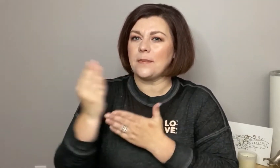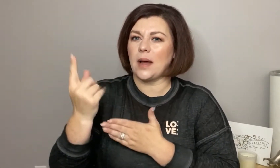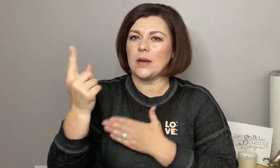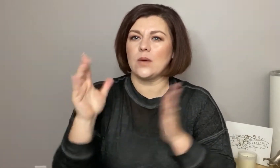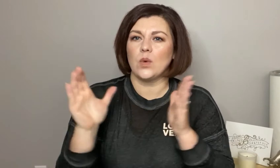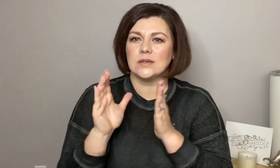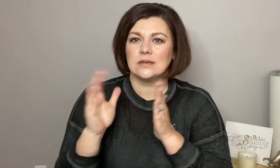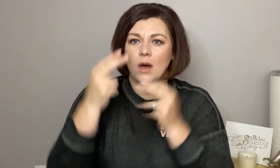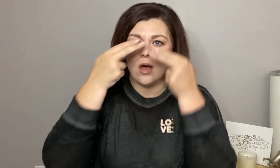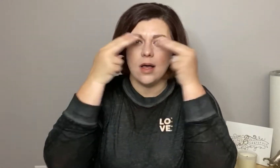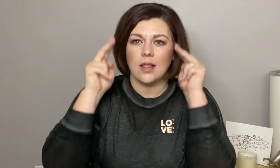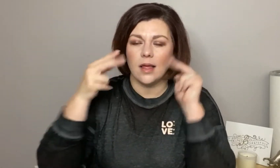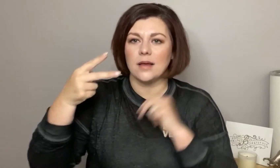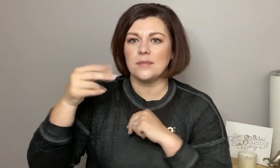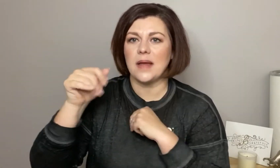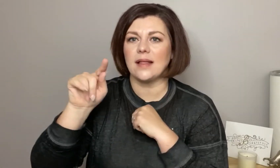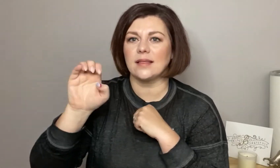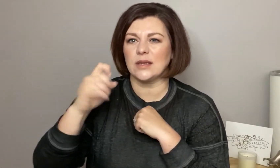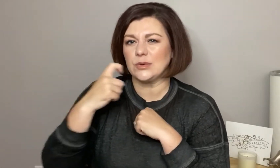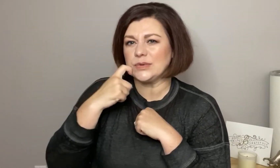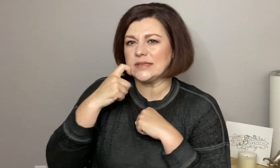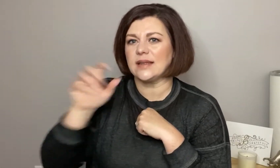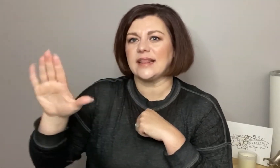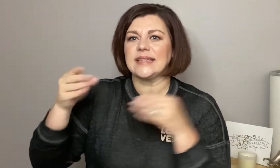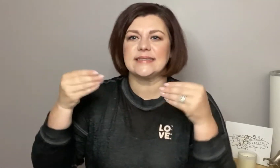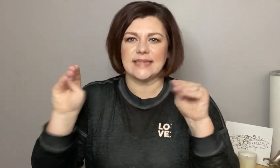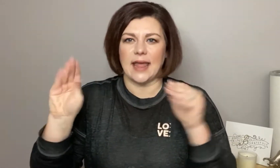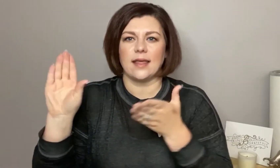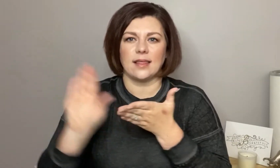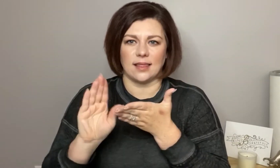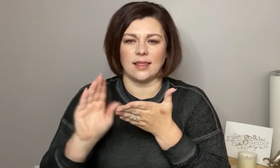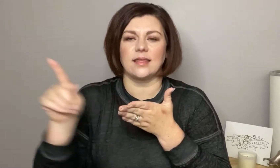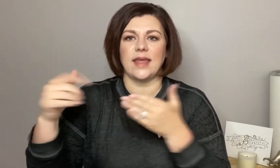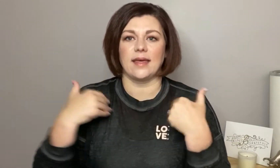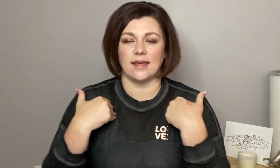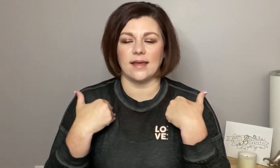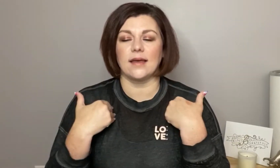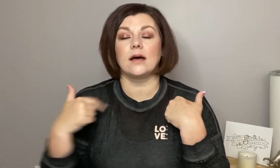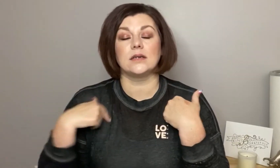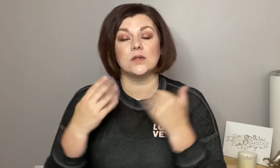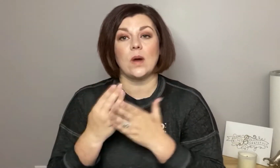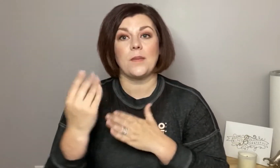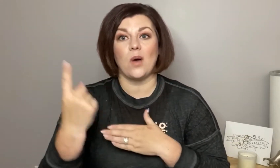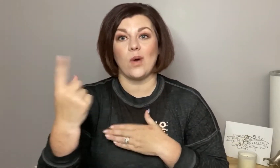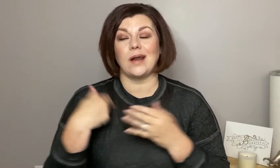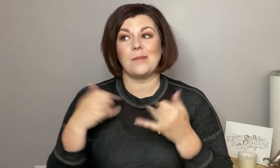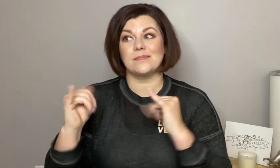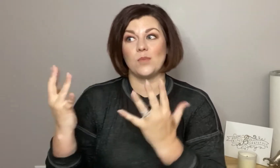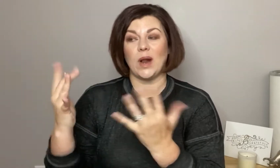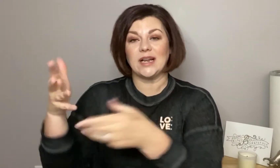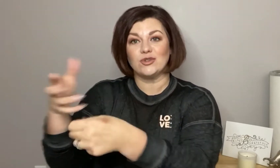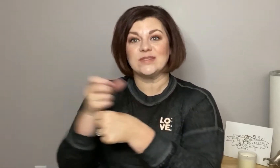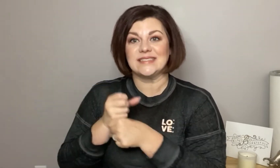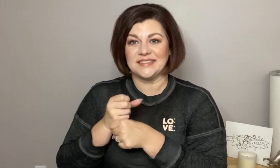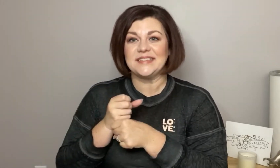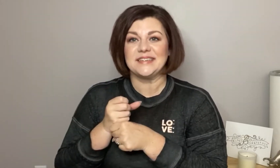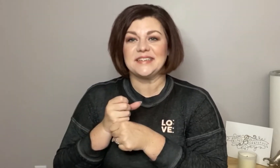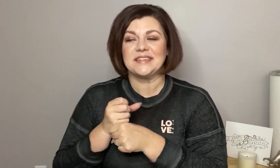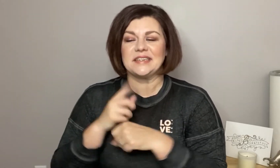anything from Pat McGrath yet. I did just barely order a very small palette in the sale that they had, so I'm waiting to get